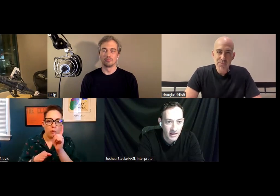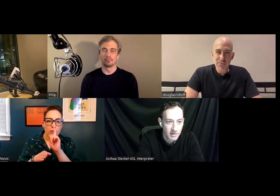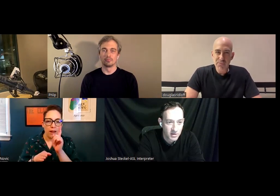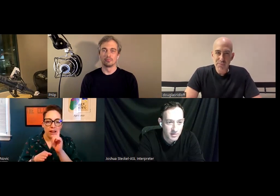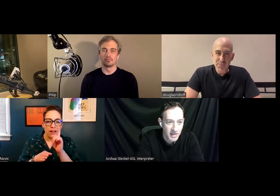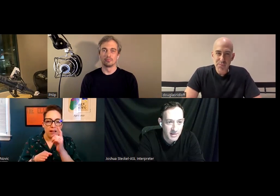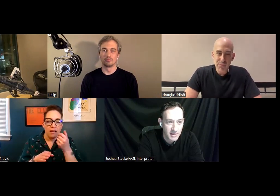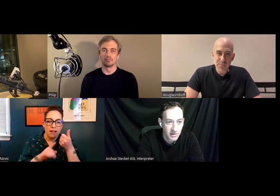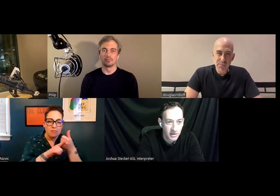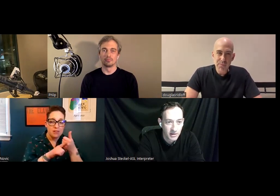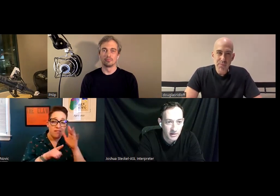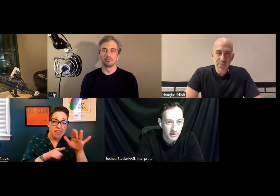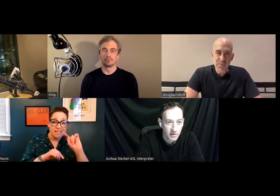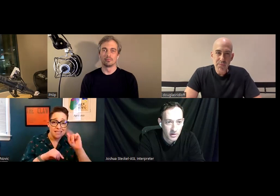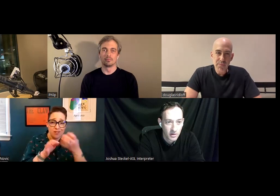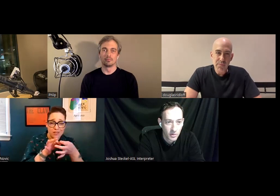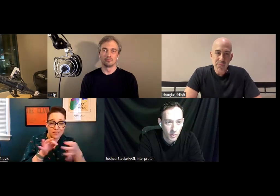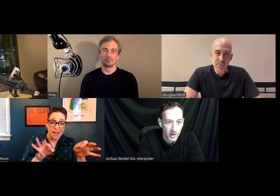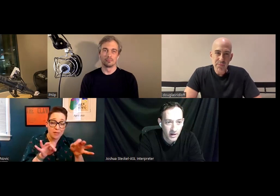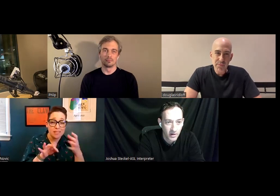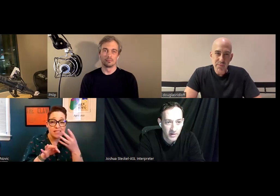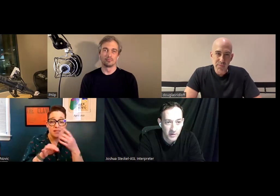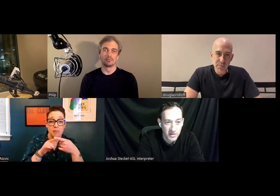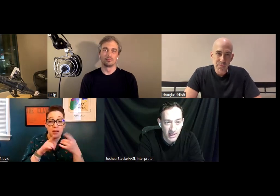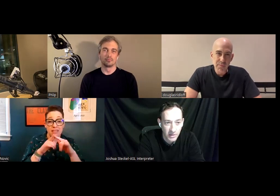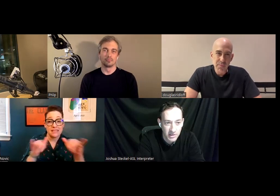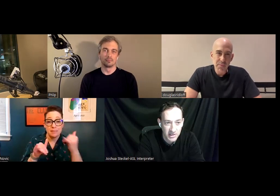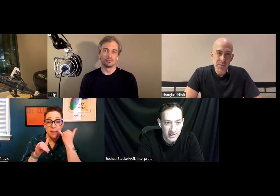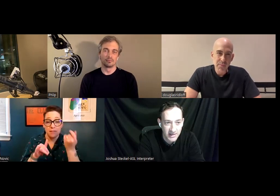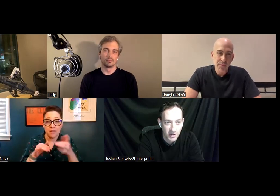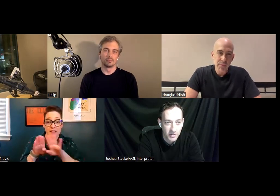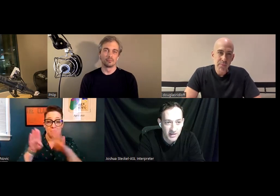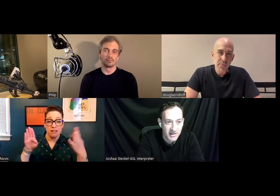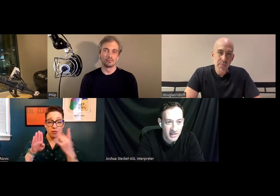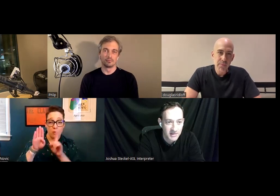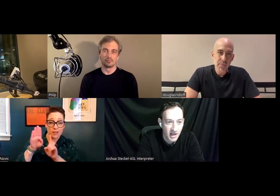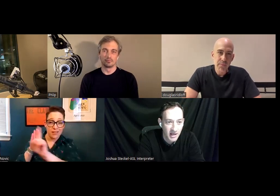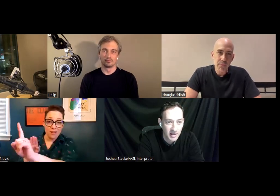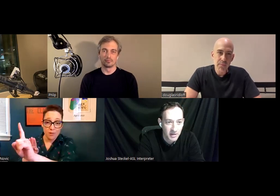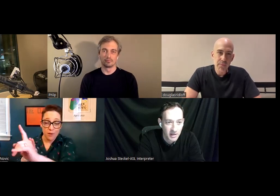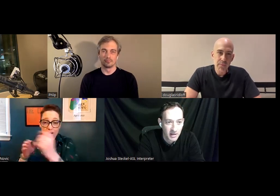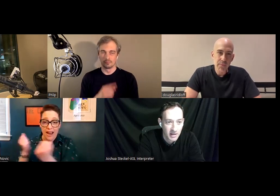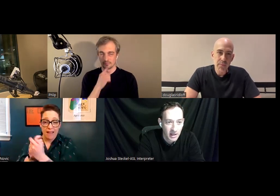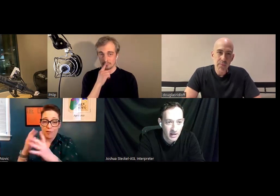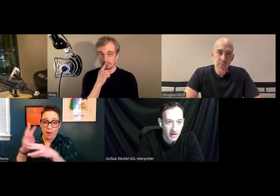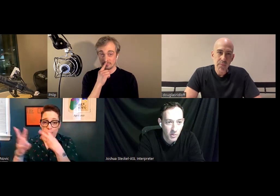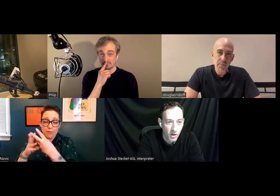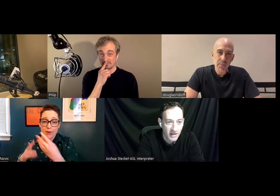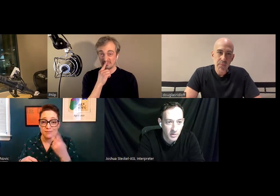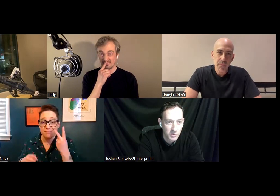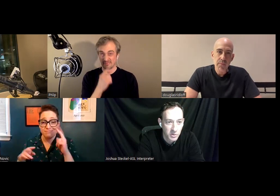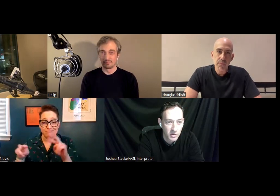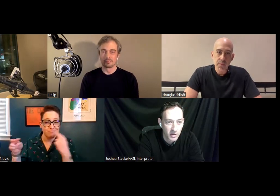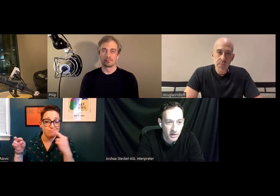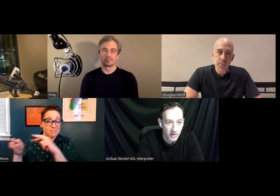they're in that liminal space between where their first language is ASL, but at the same time, if they